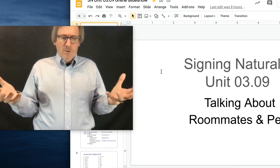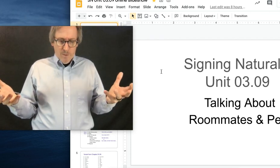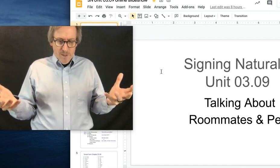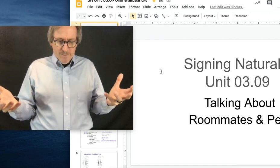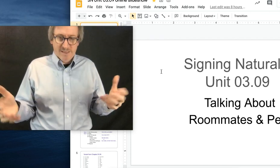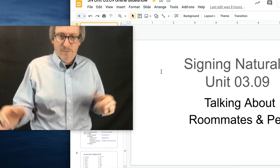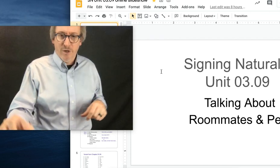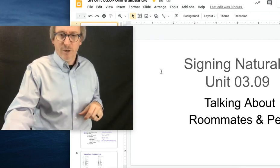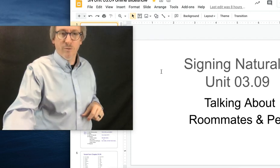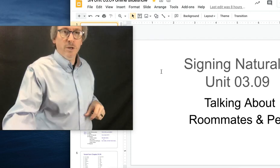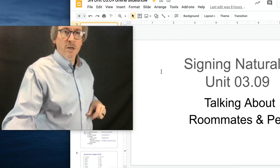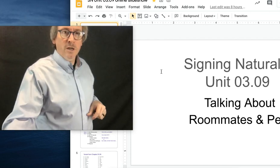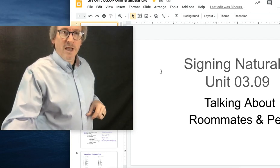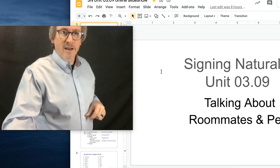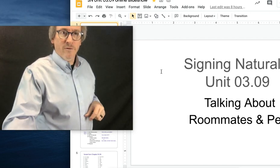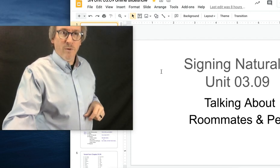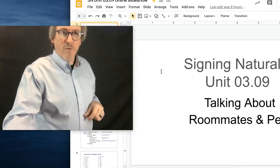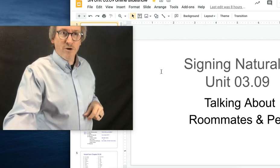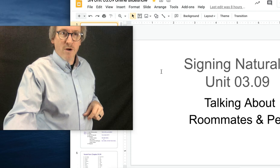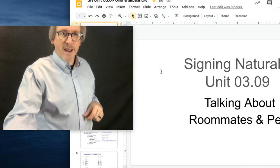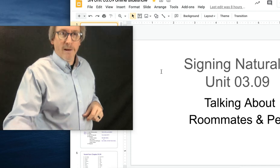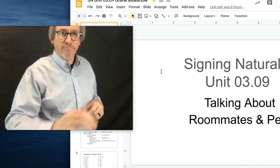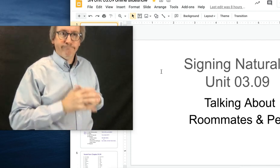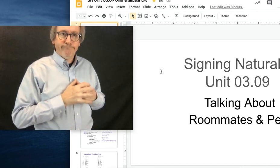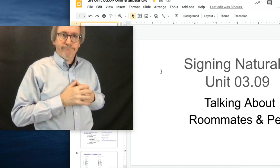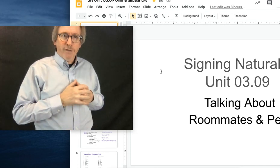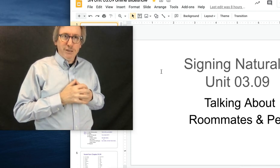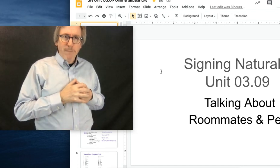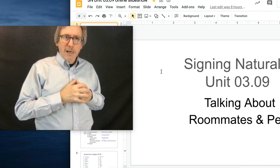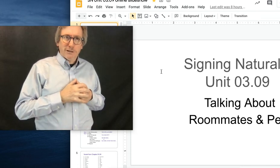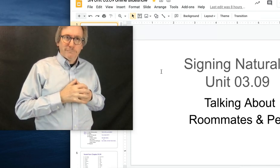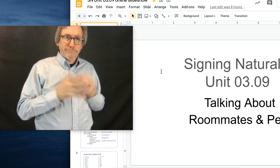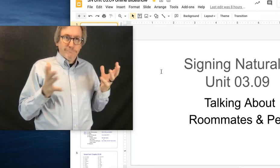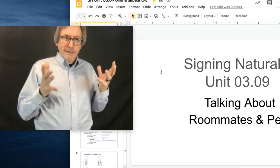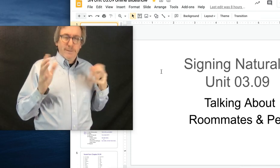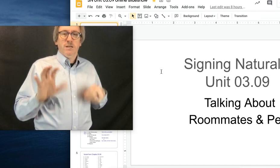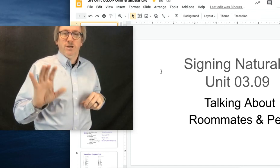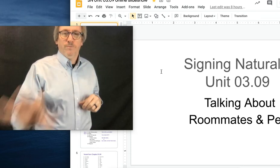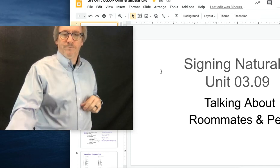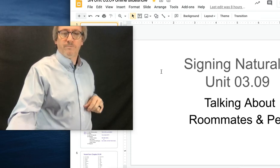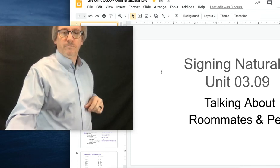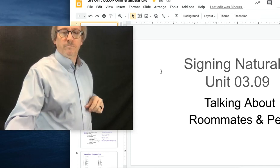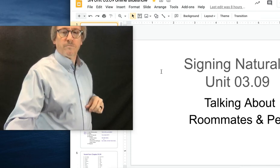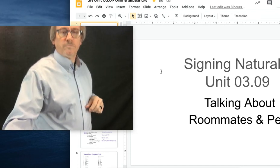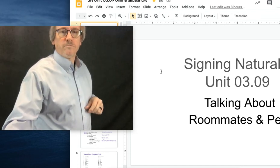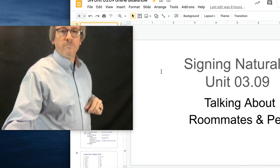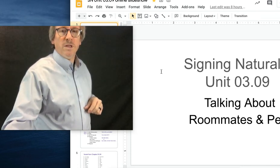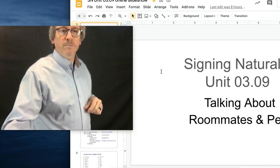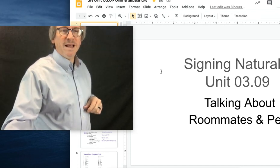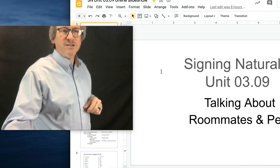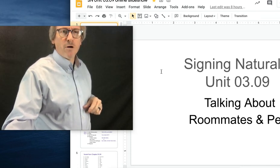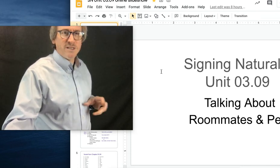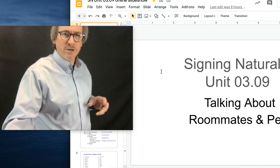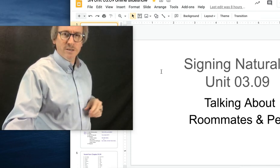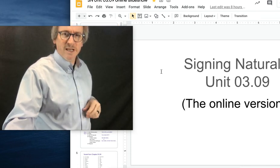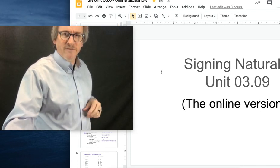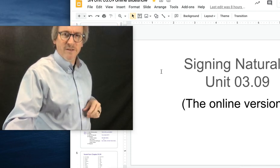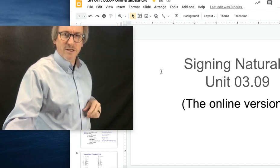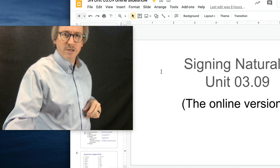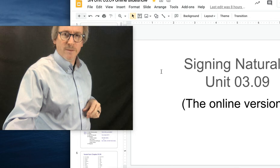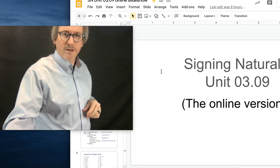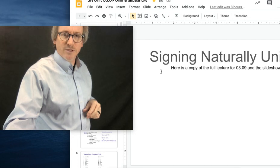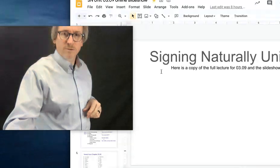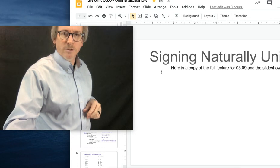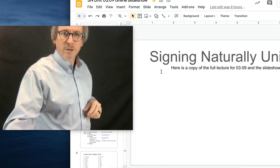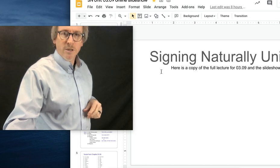talk about when we meet someone new, and we run dry on, what's your major, right? So pets are always a good, safe thing